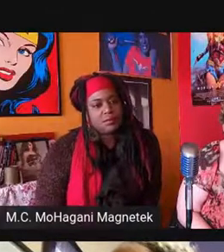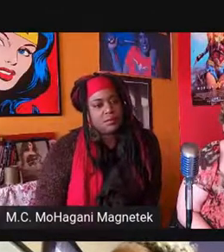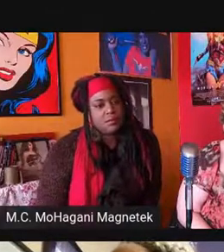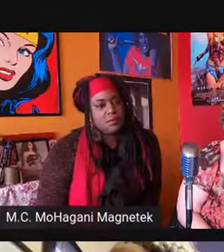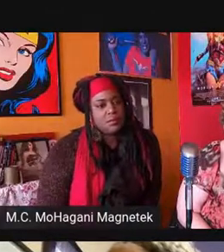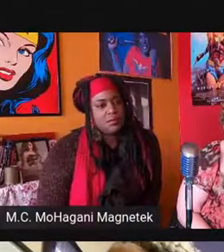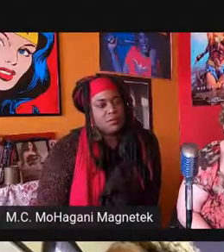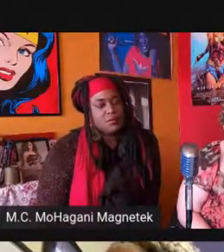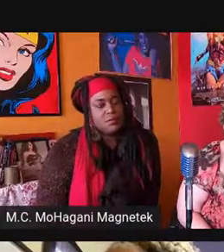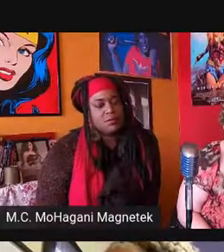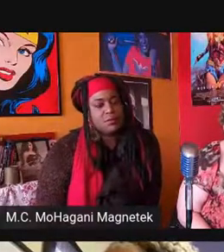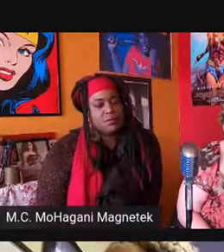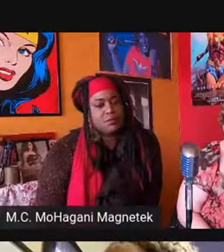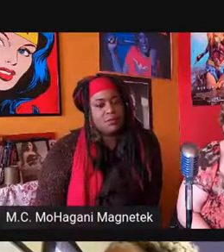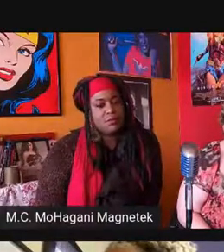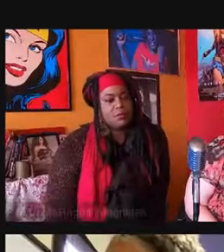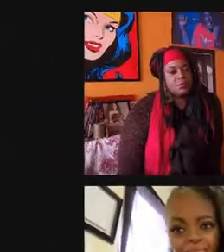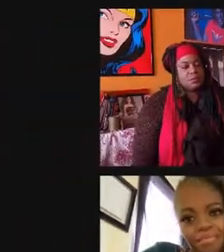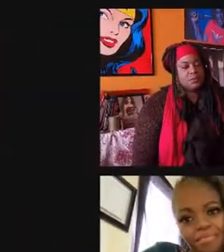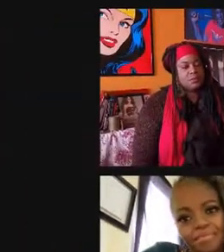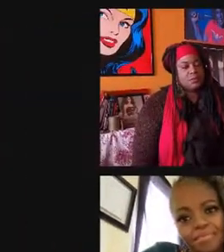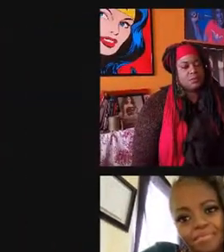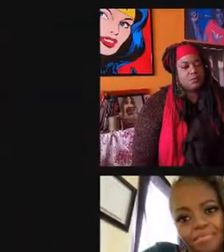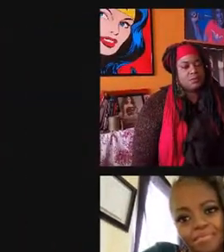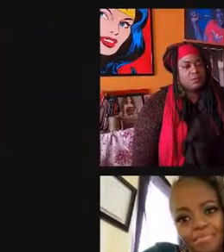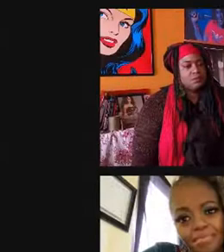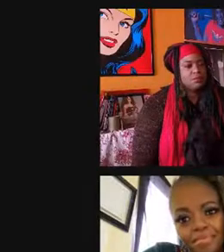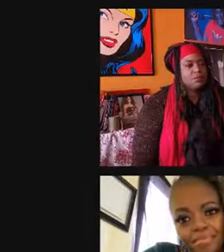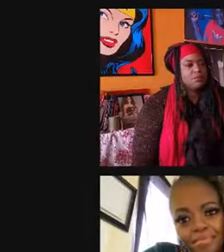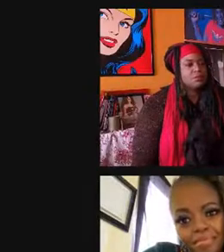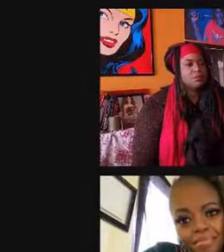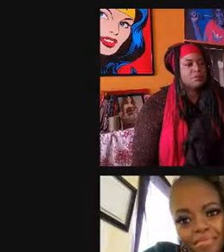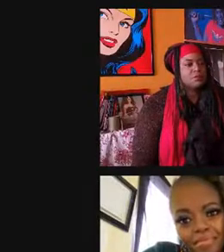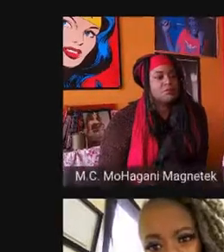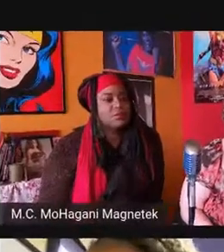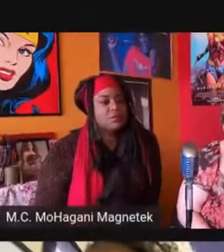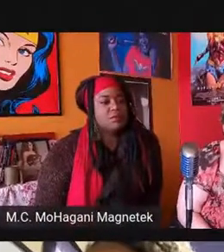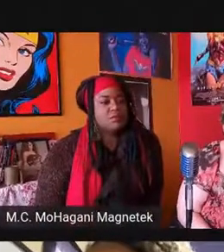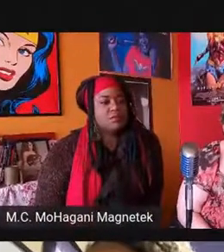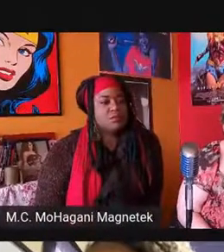Okay. There is a, someone said, can each person,